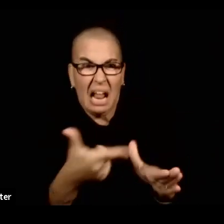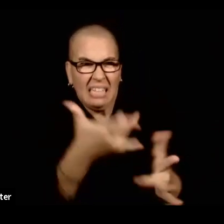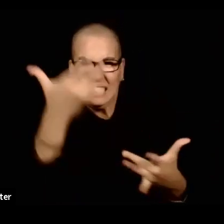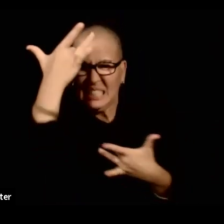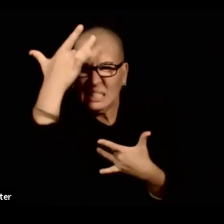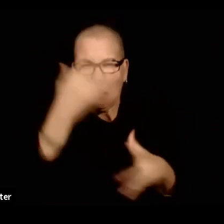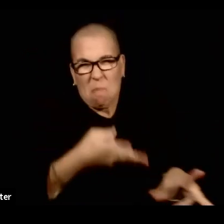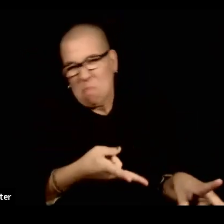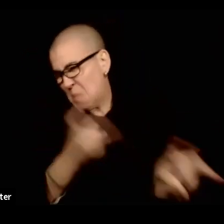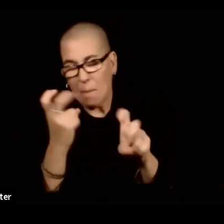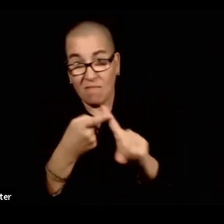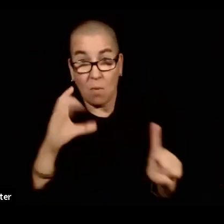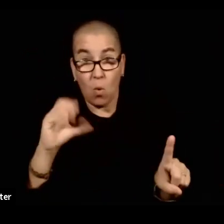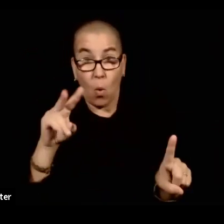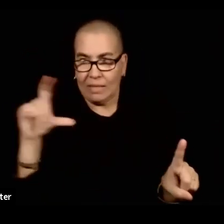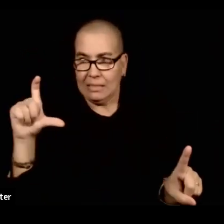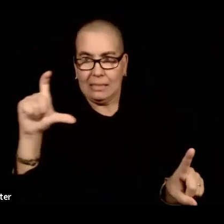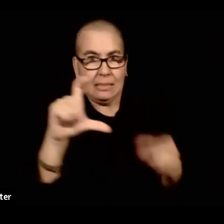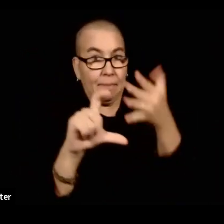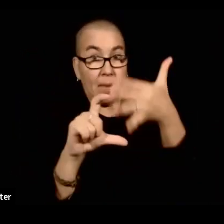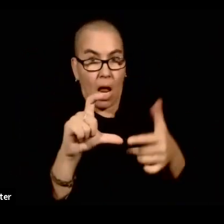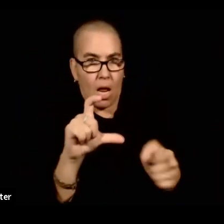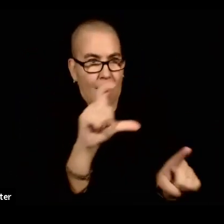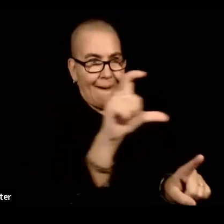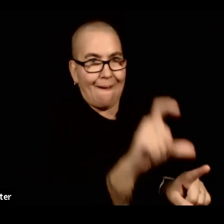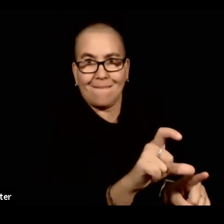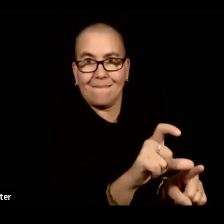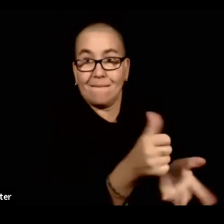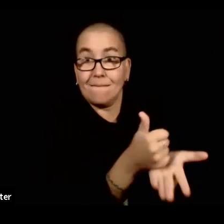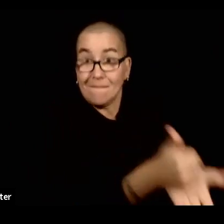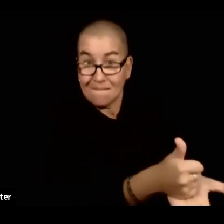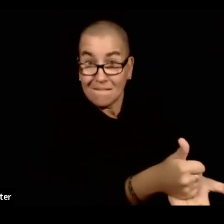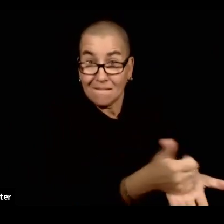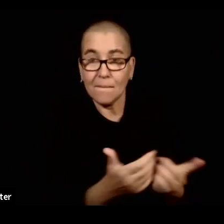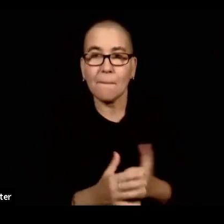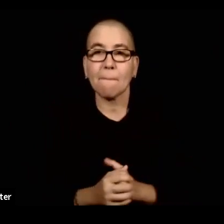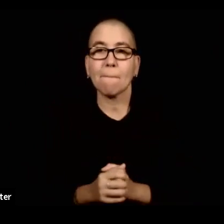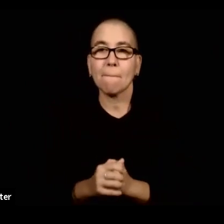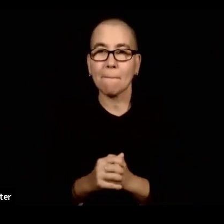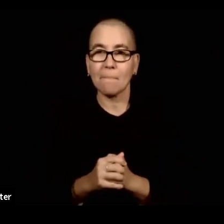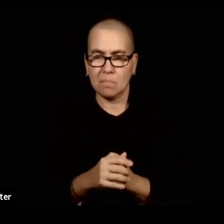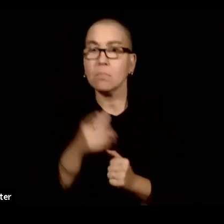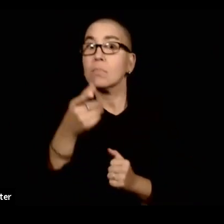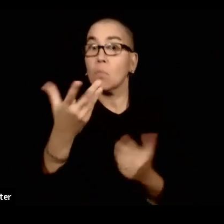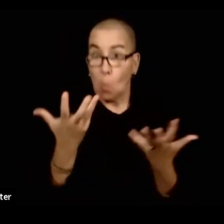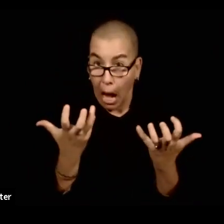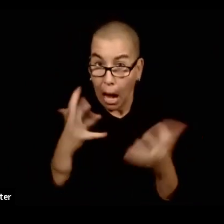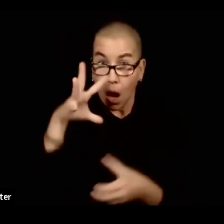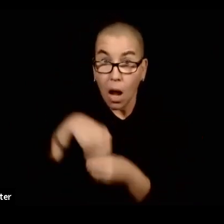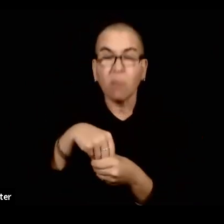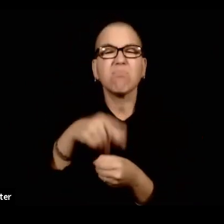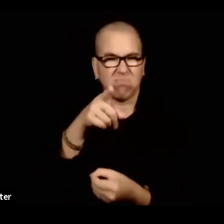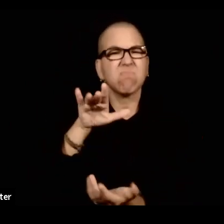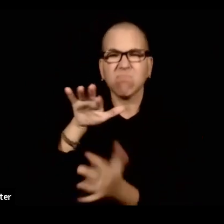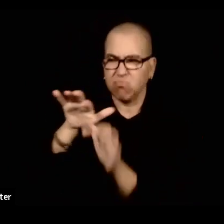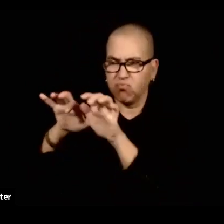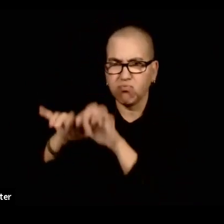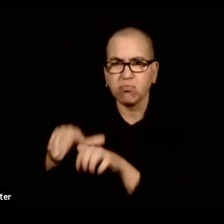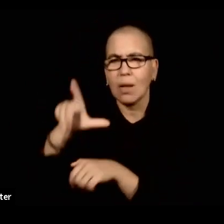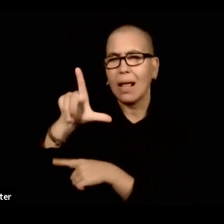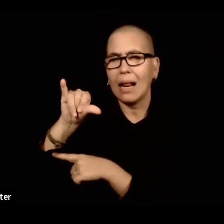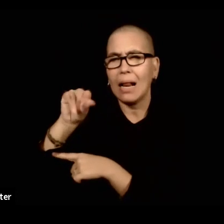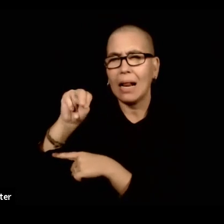Minnesota webpage includes links to some locations in Minnesota that are doing this type of research and are looking for study